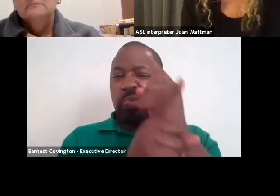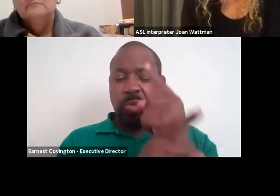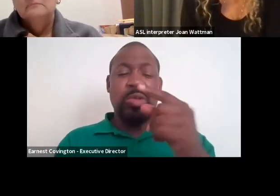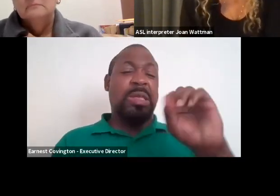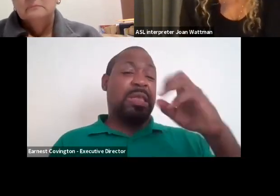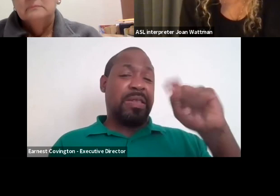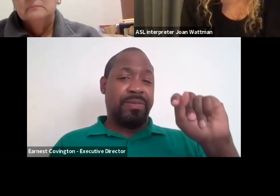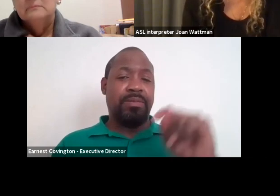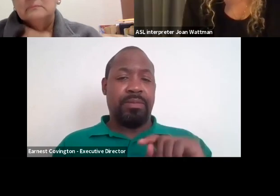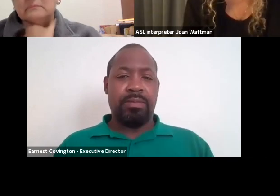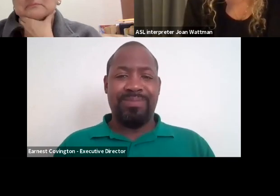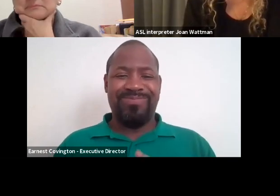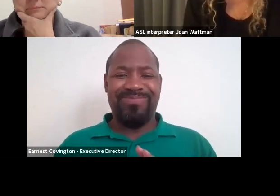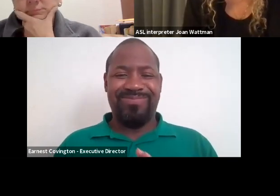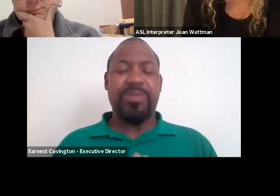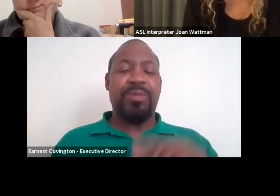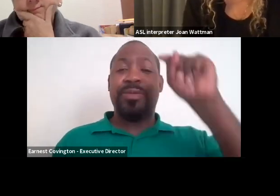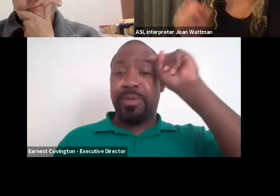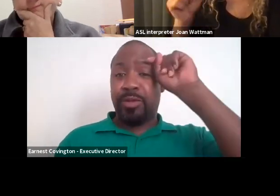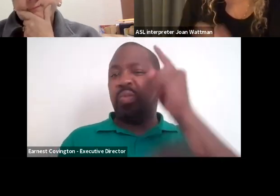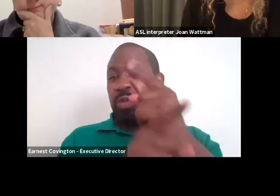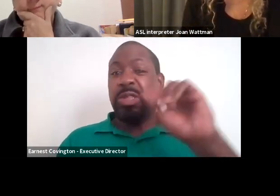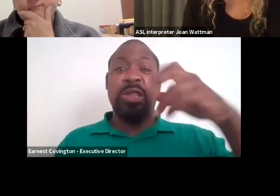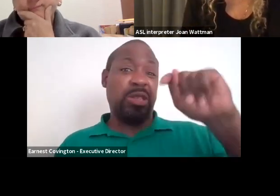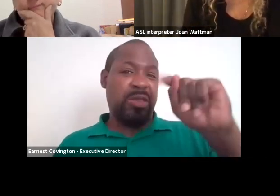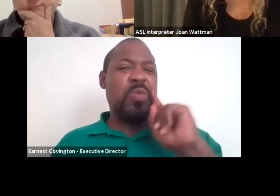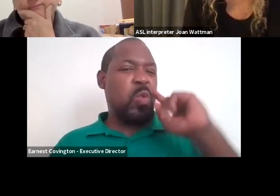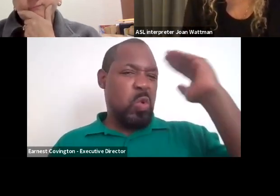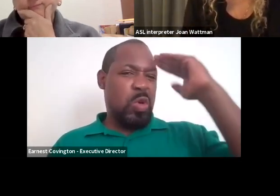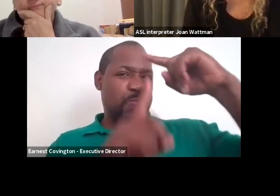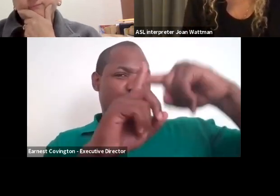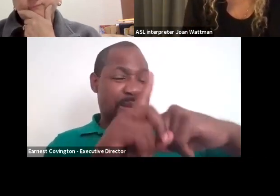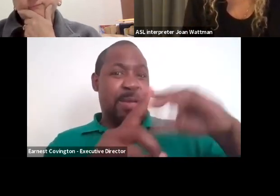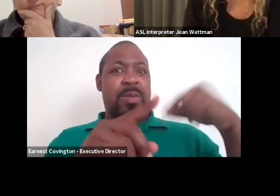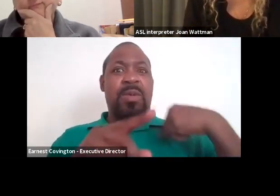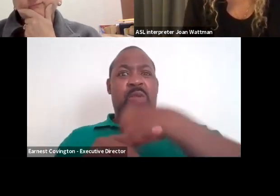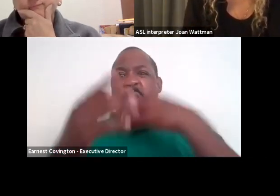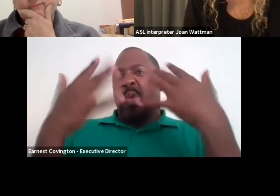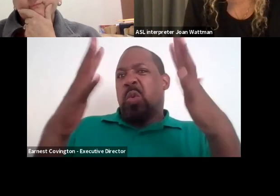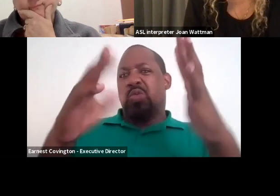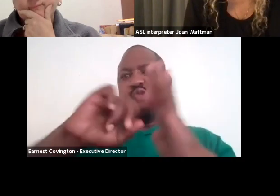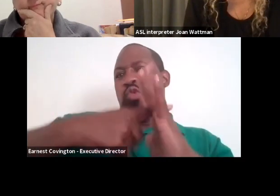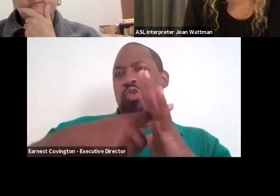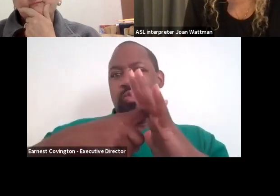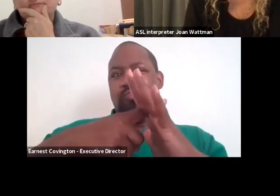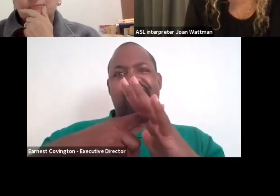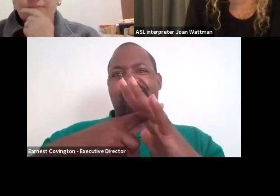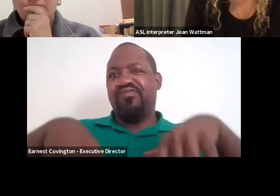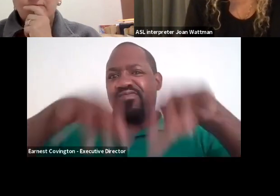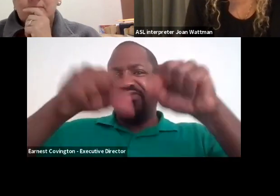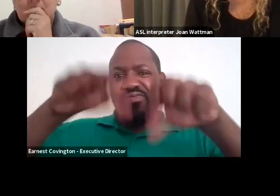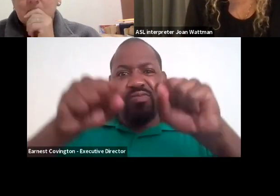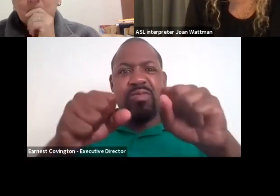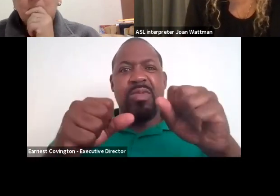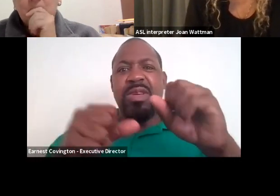I agree with Tim. I think September gets busy with deaf awareness night,